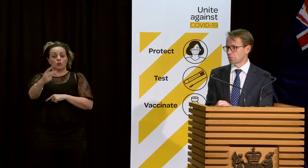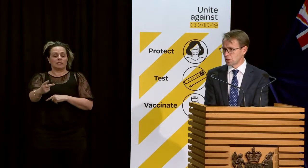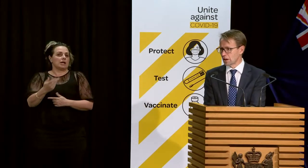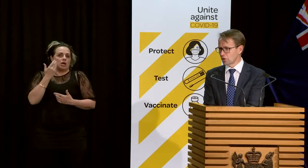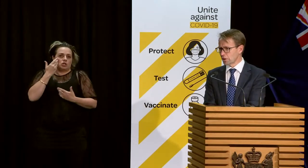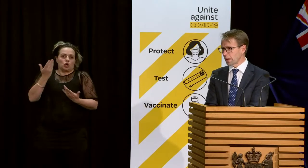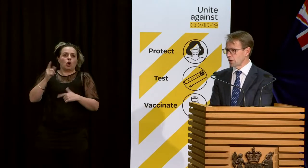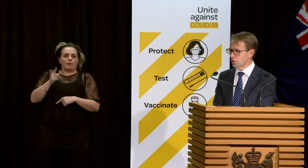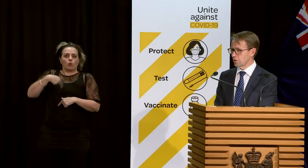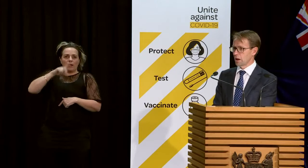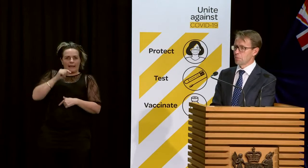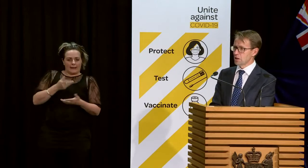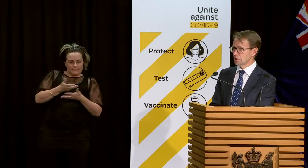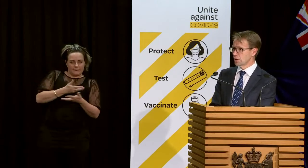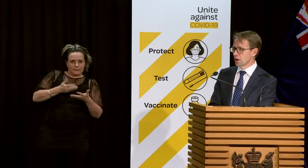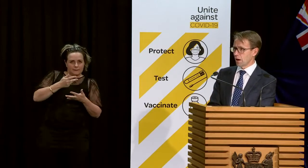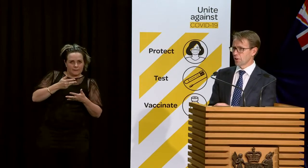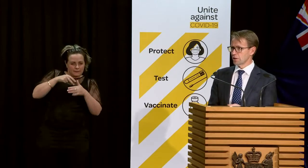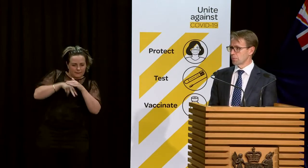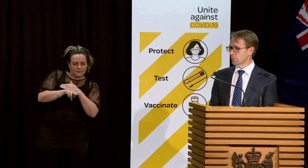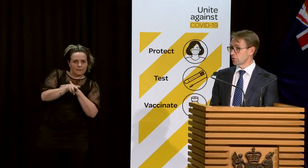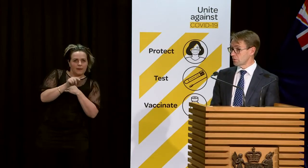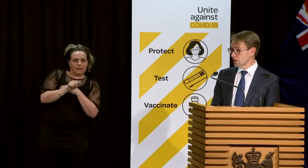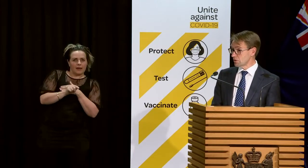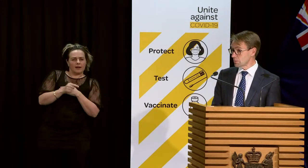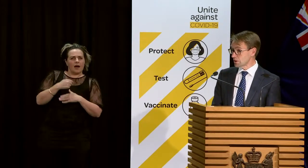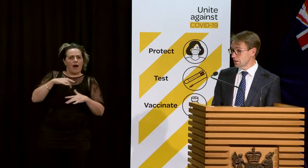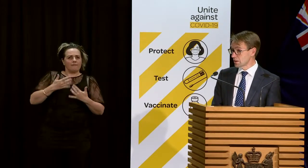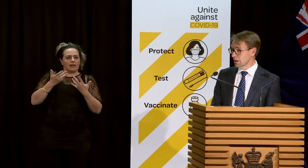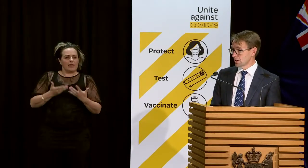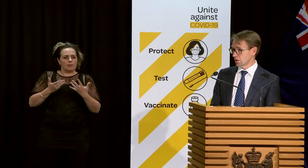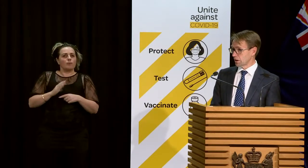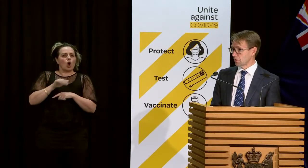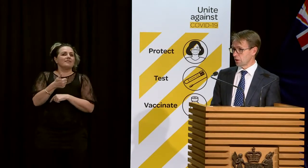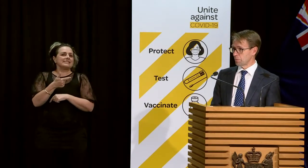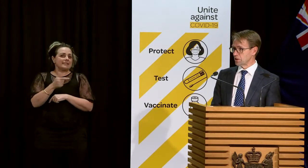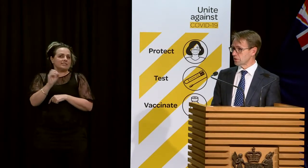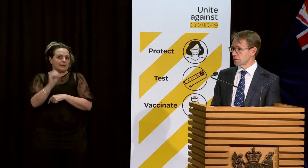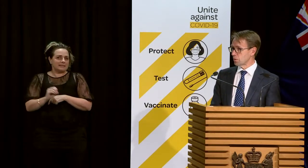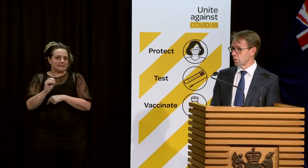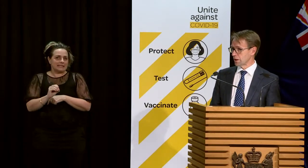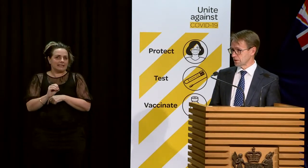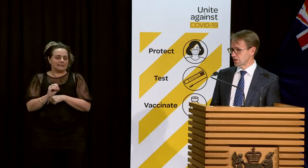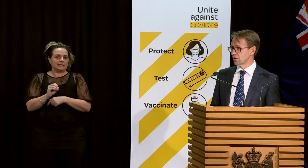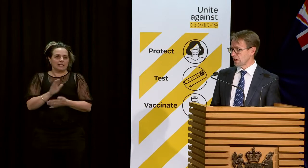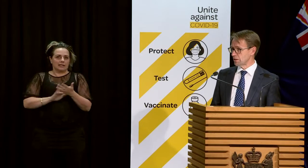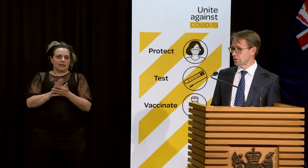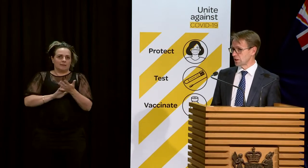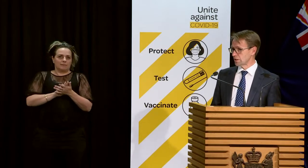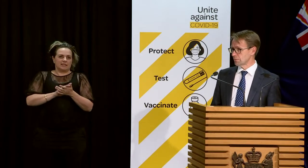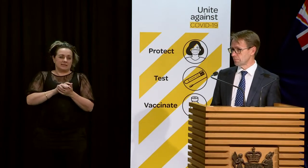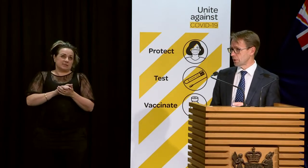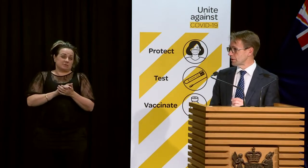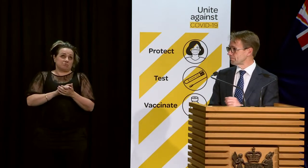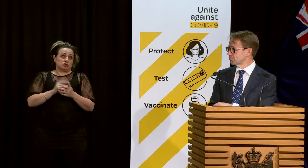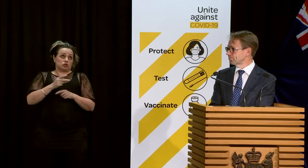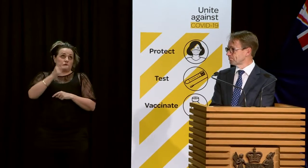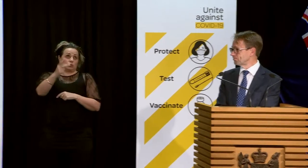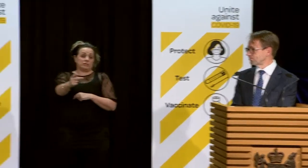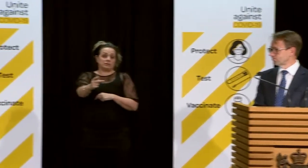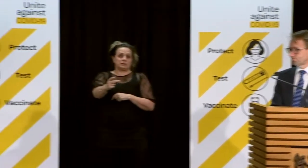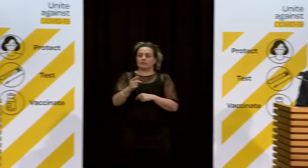could have a look at that. I think at the moment they're over 70%, so I'd imagine it'd be well in excess of 80%. Double dose at the